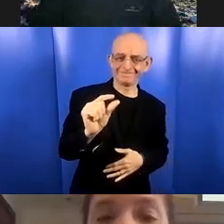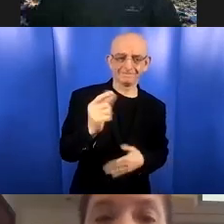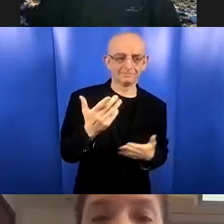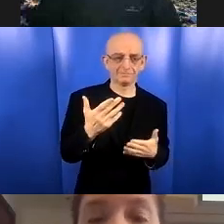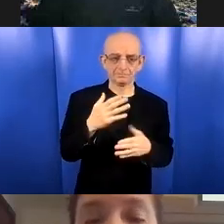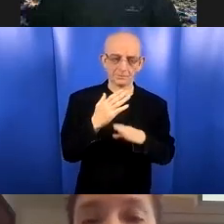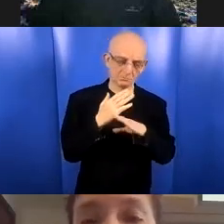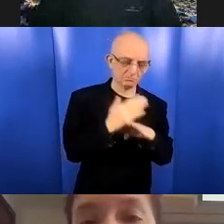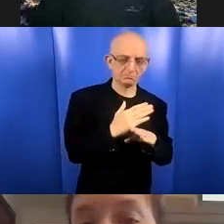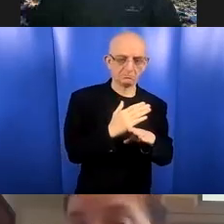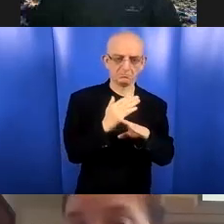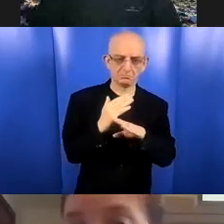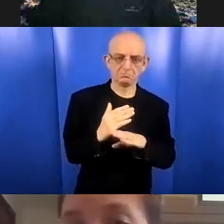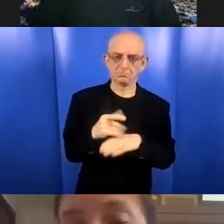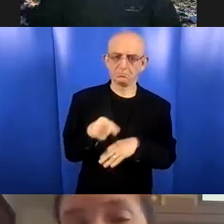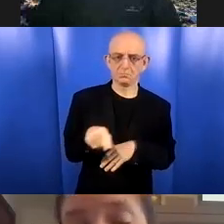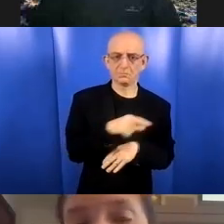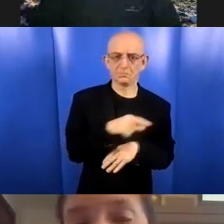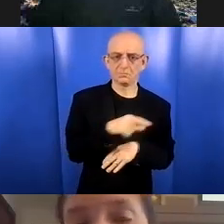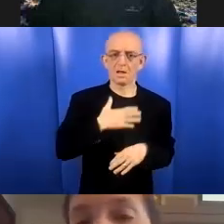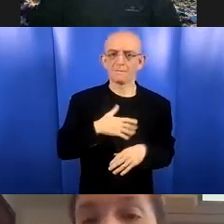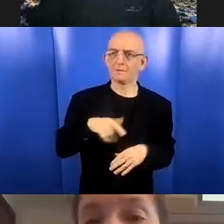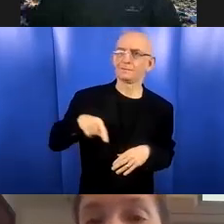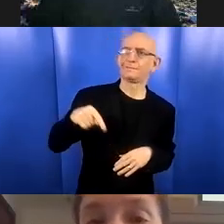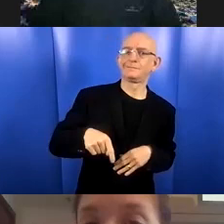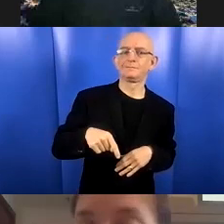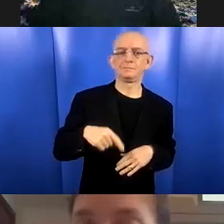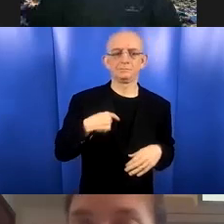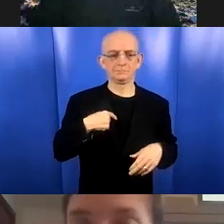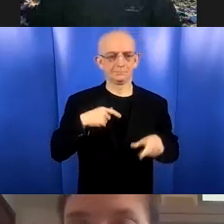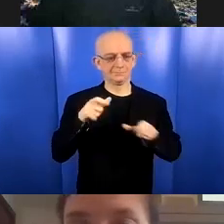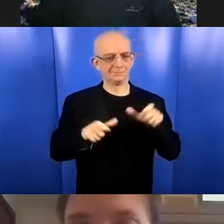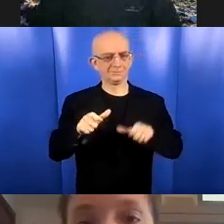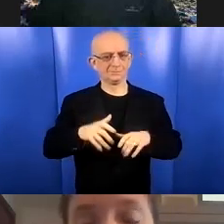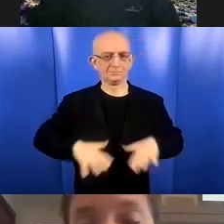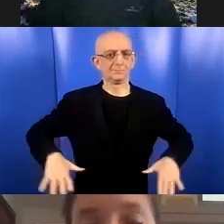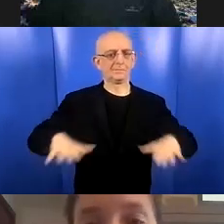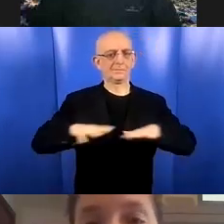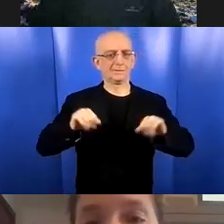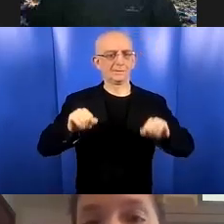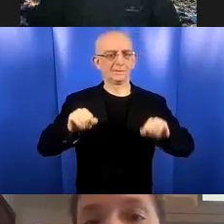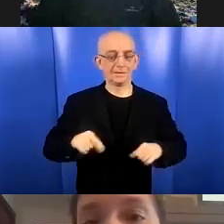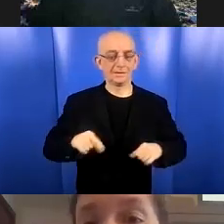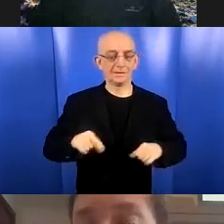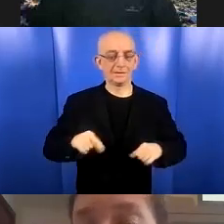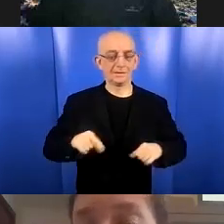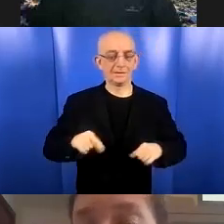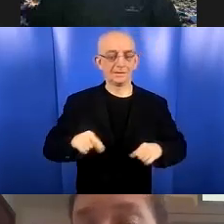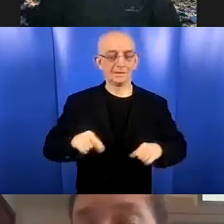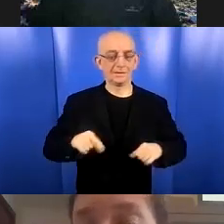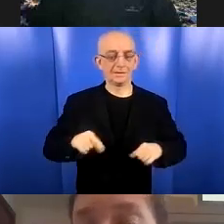example, in El Salvador, we recorded groups of veterans with disabilities protesting